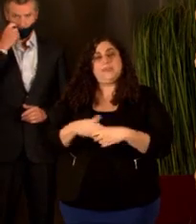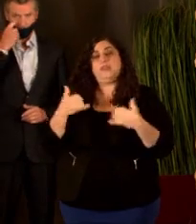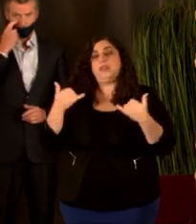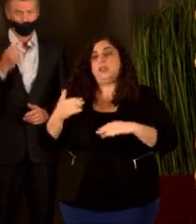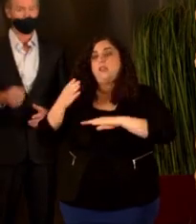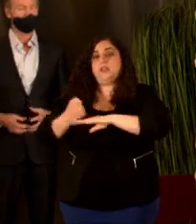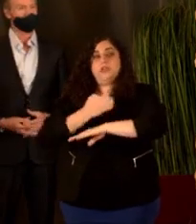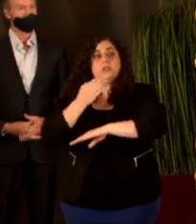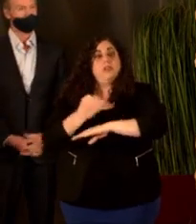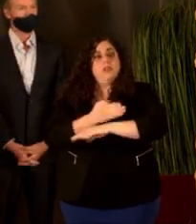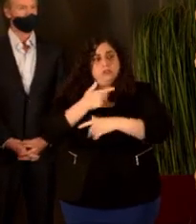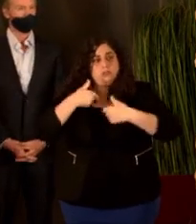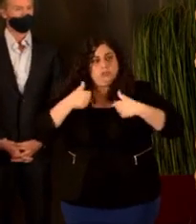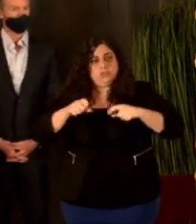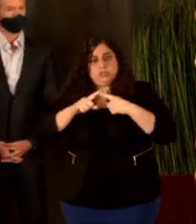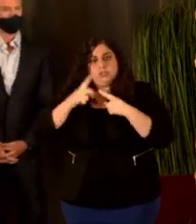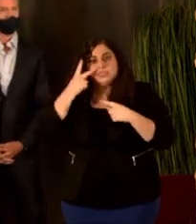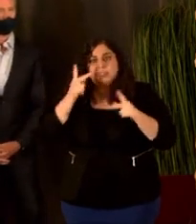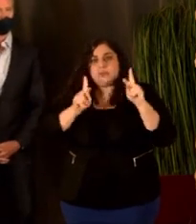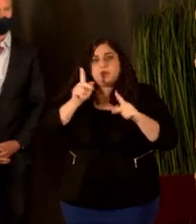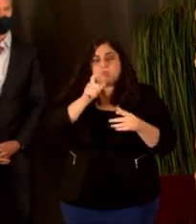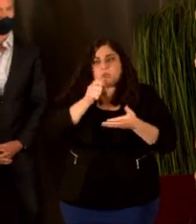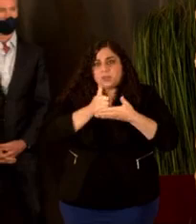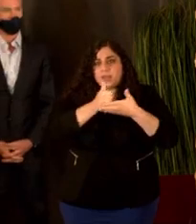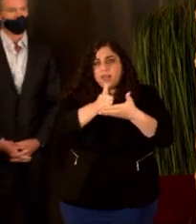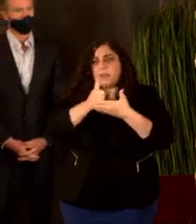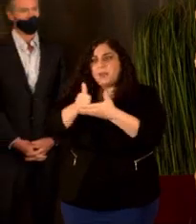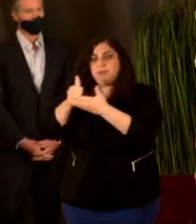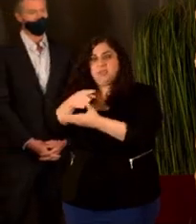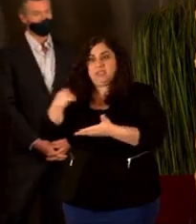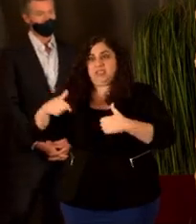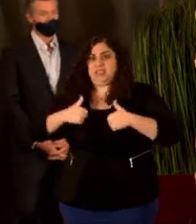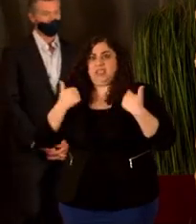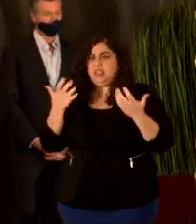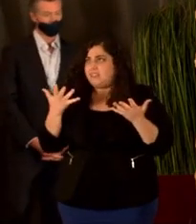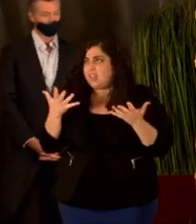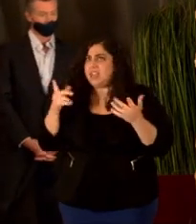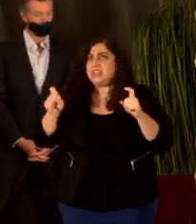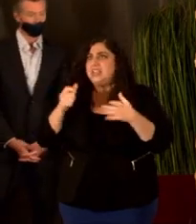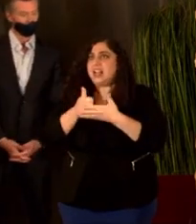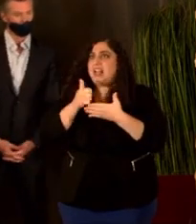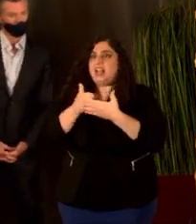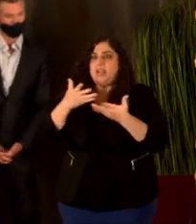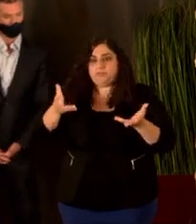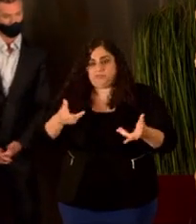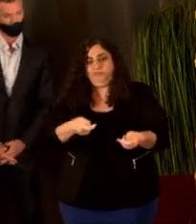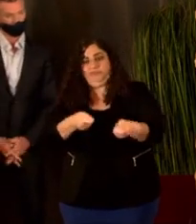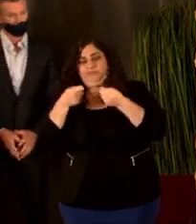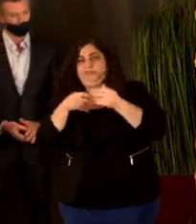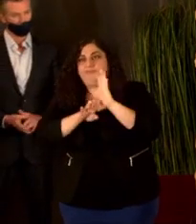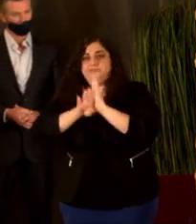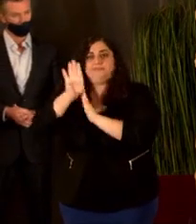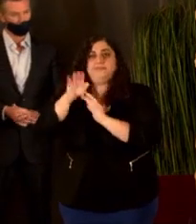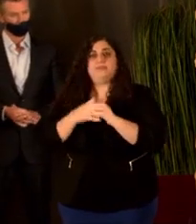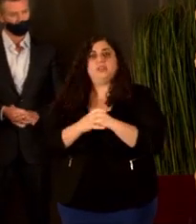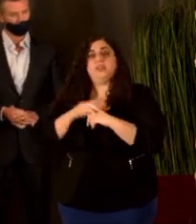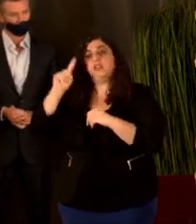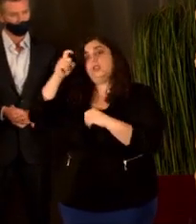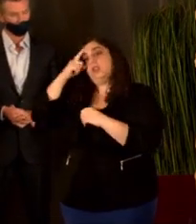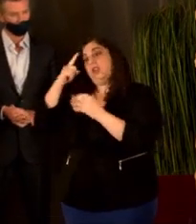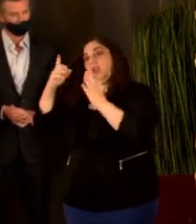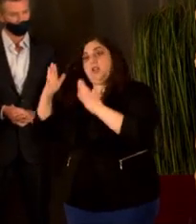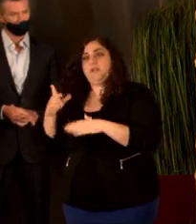around. But this progress that we're recognizing today started with our governor, with Governor Newsom prioritizing funding to